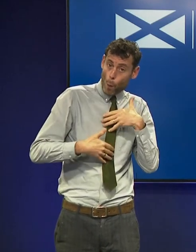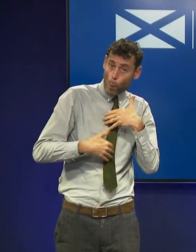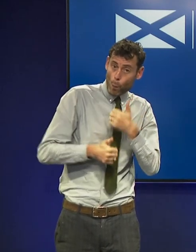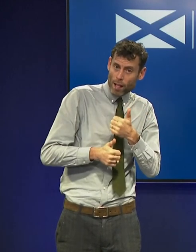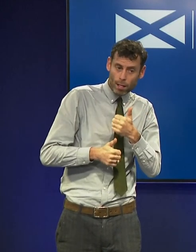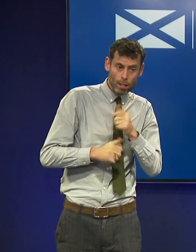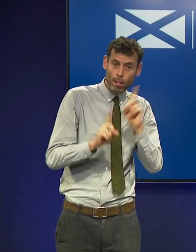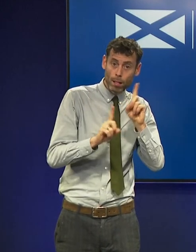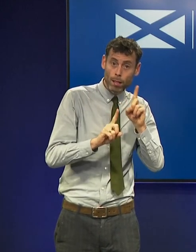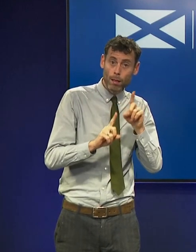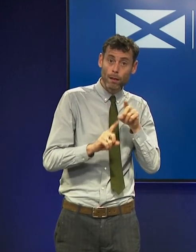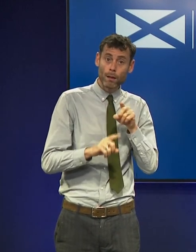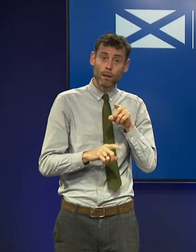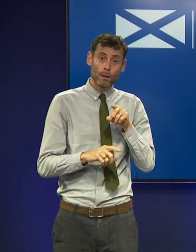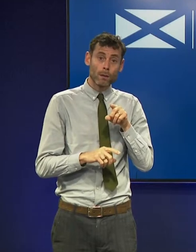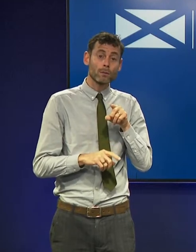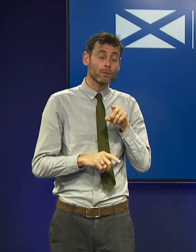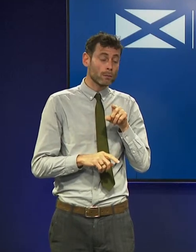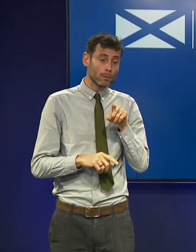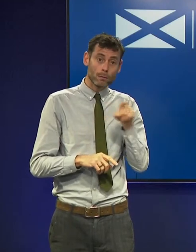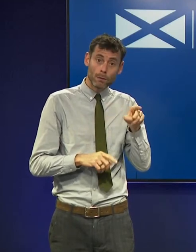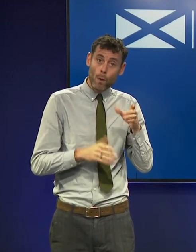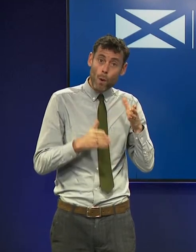ask, given that you've written with Mark Drakeford,